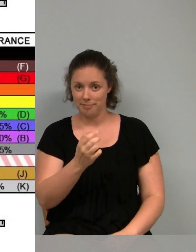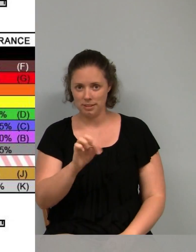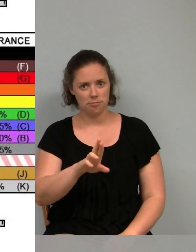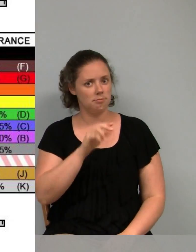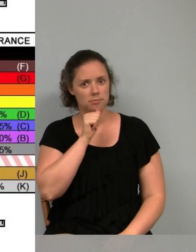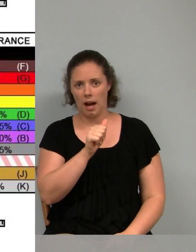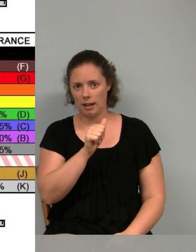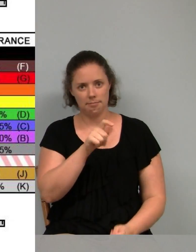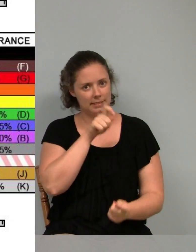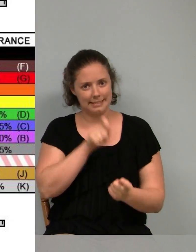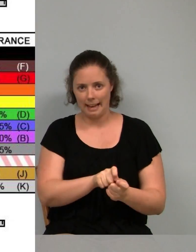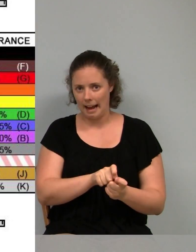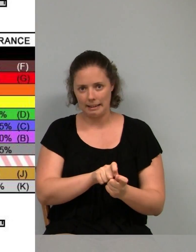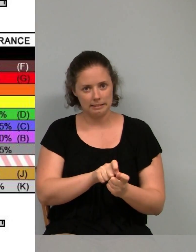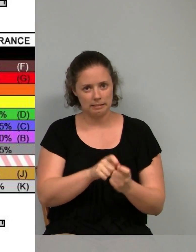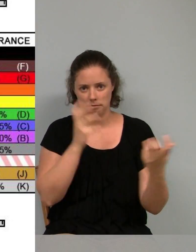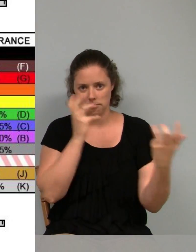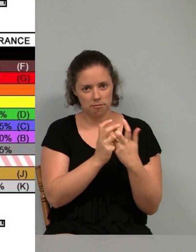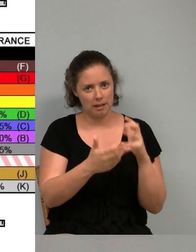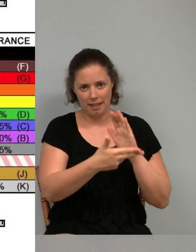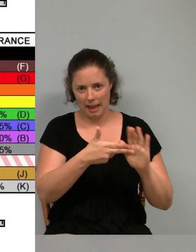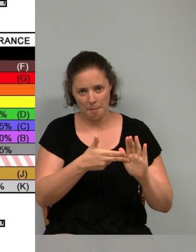tolerance band shows the variance.